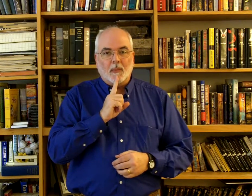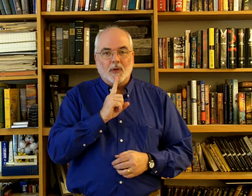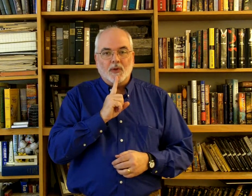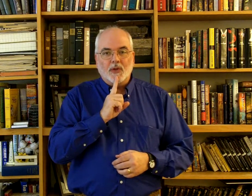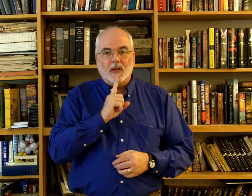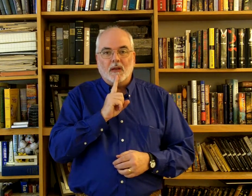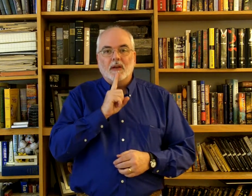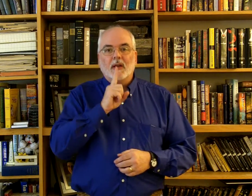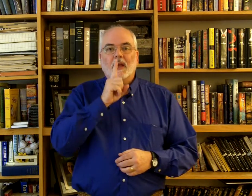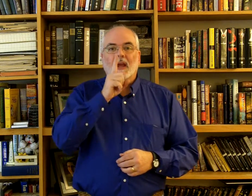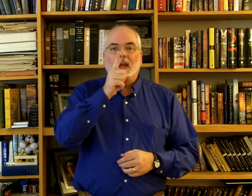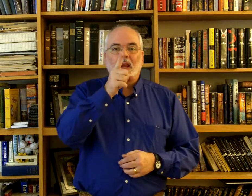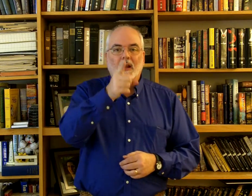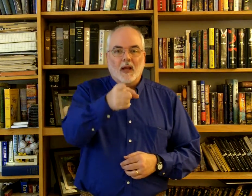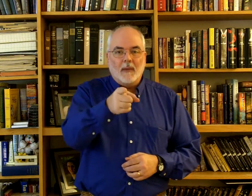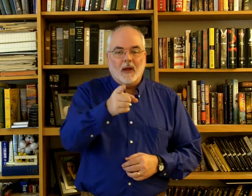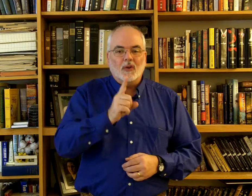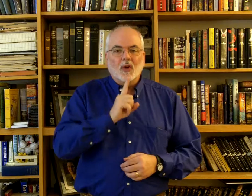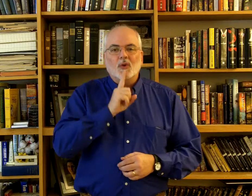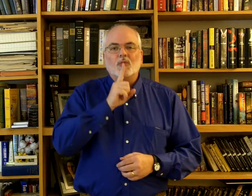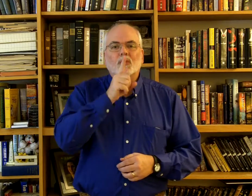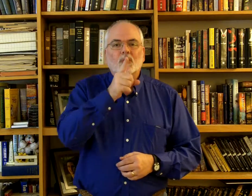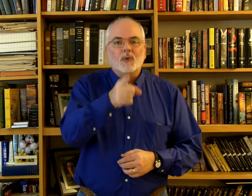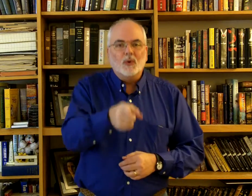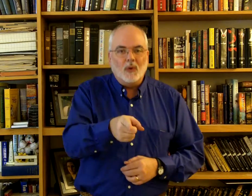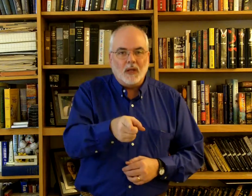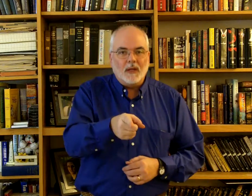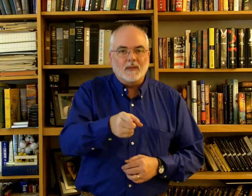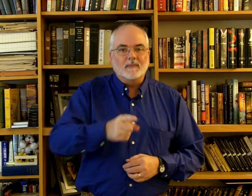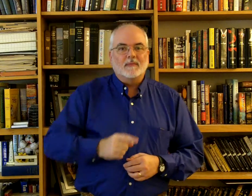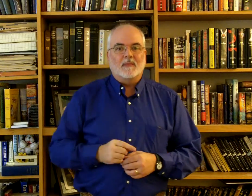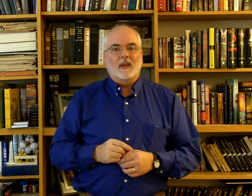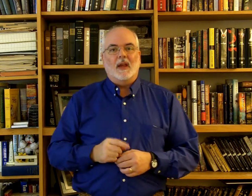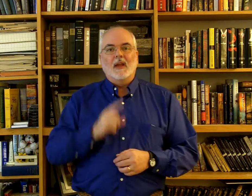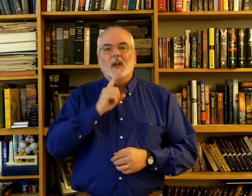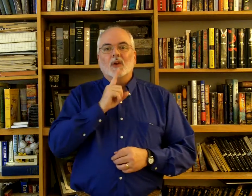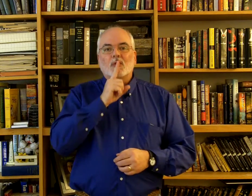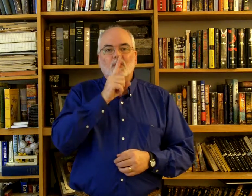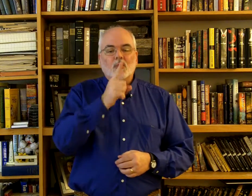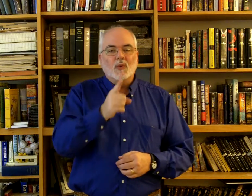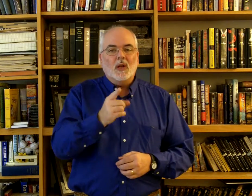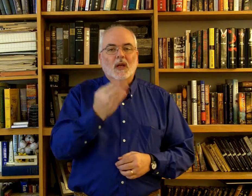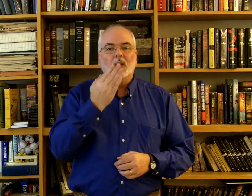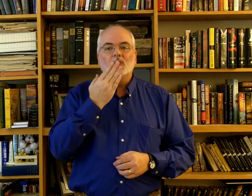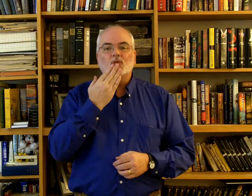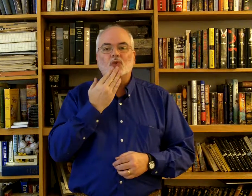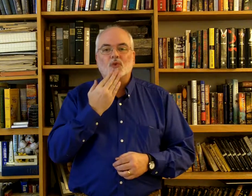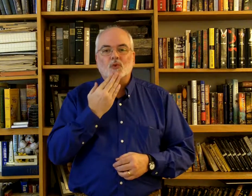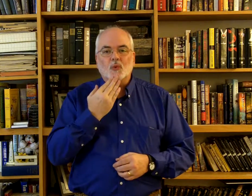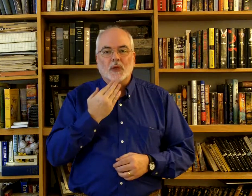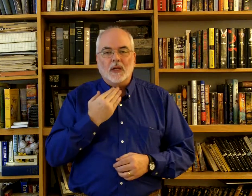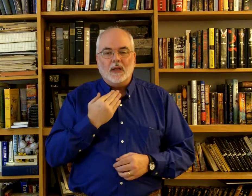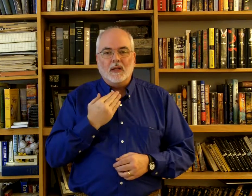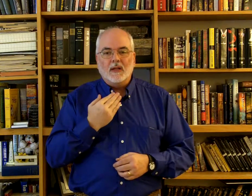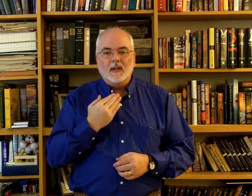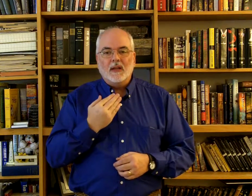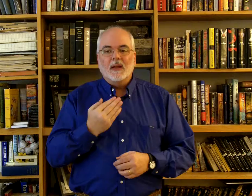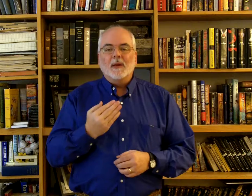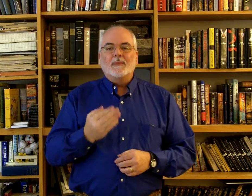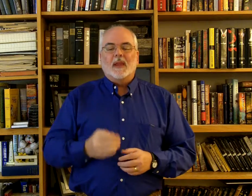of your chin, and come out. Truly, okay? Truly sweet. You